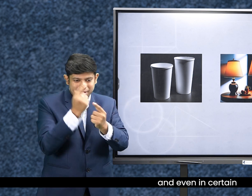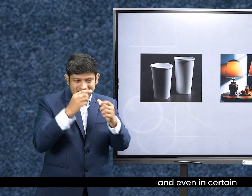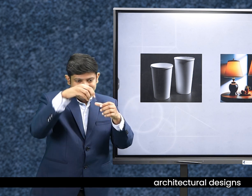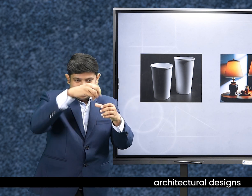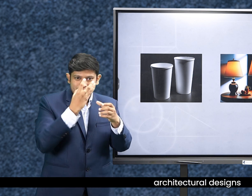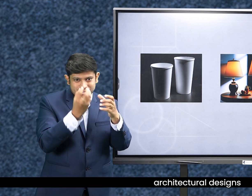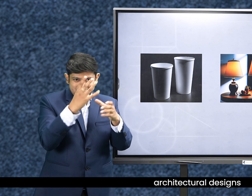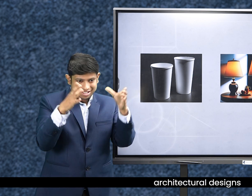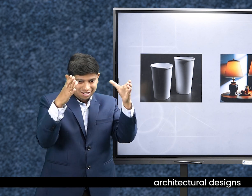certain architectural designs.